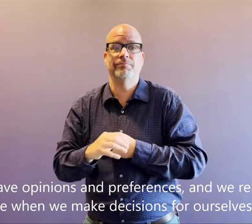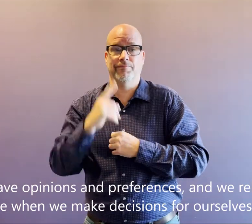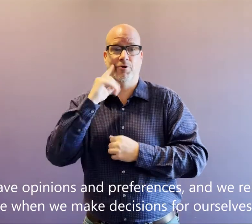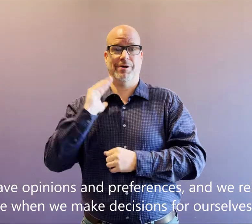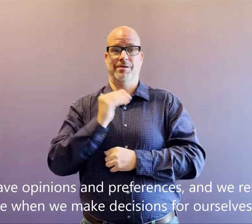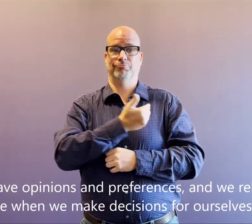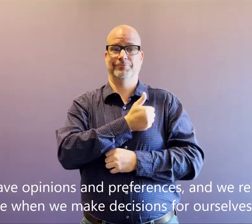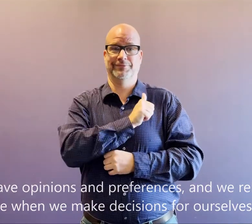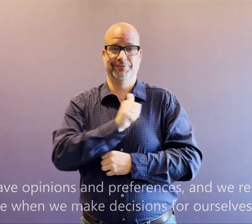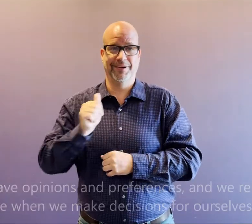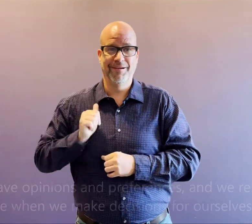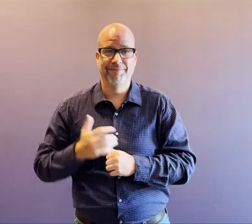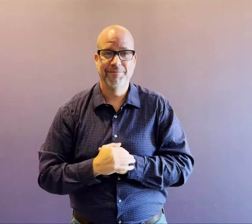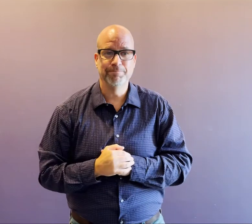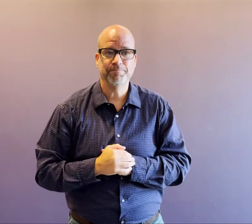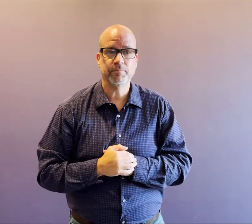decisions for ourselves.